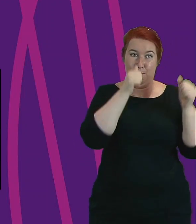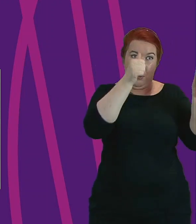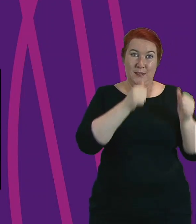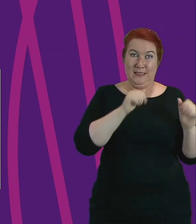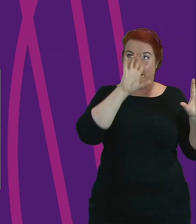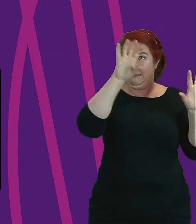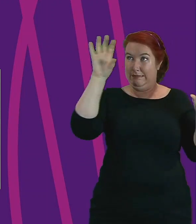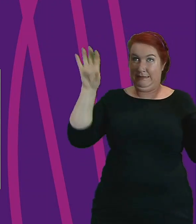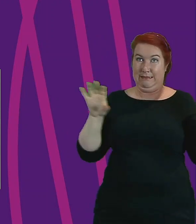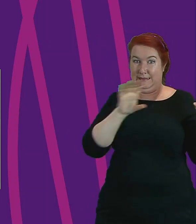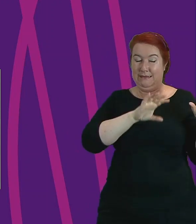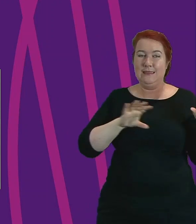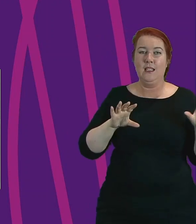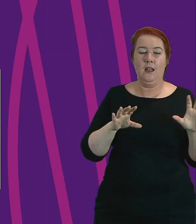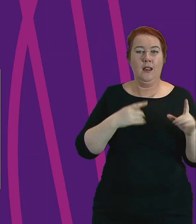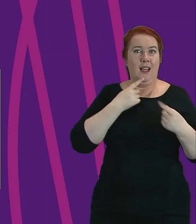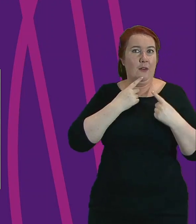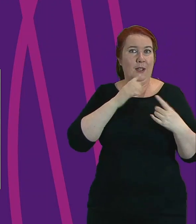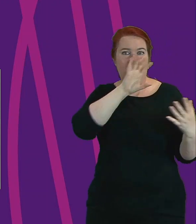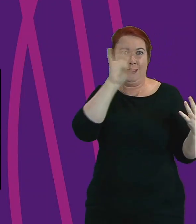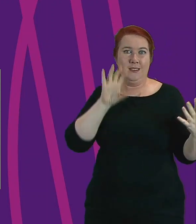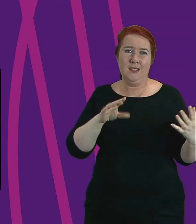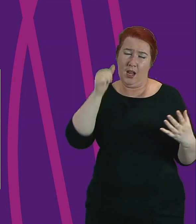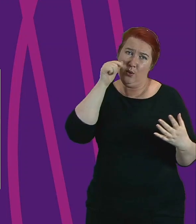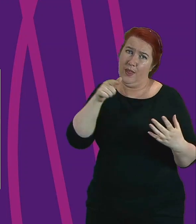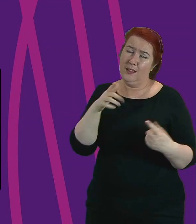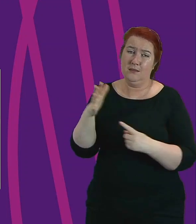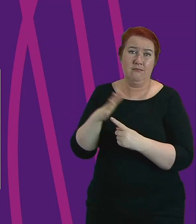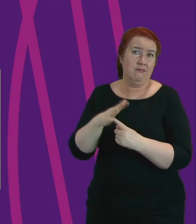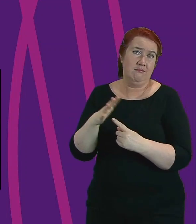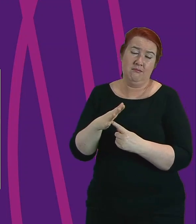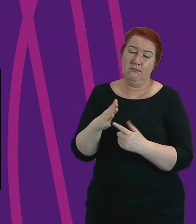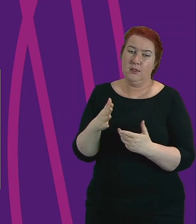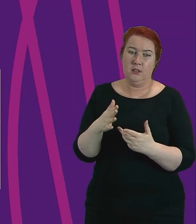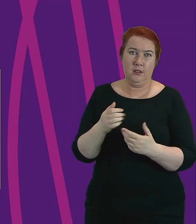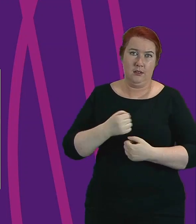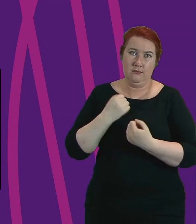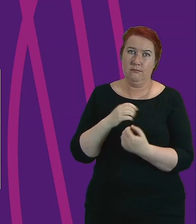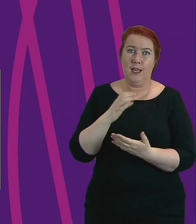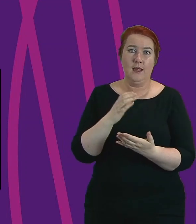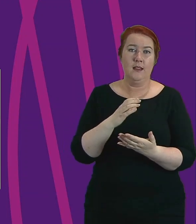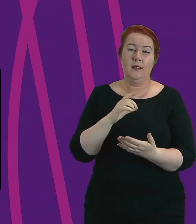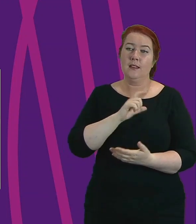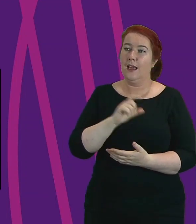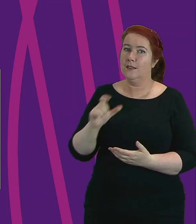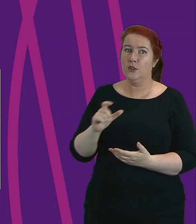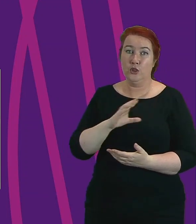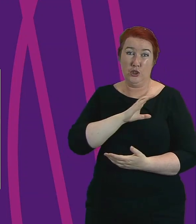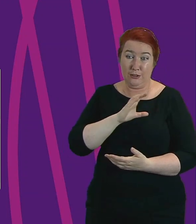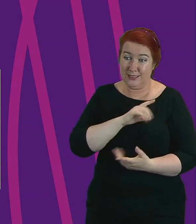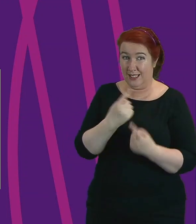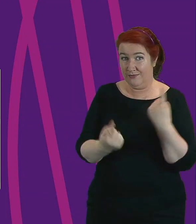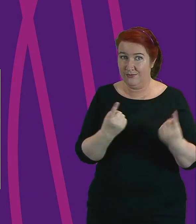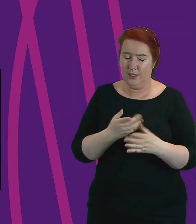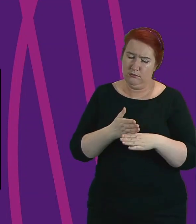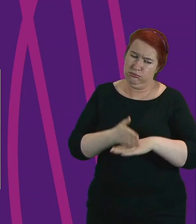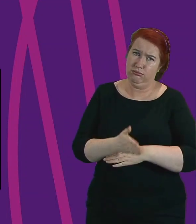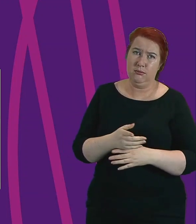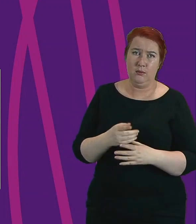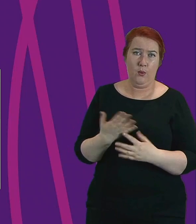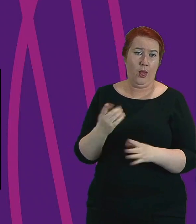I know that these are issues that matter deeply to our cancer charities who do fantastic work all year. But